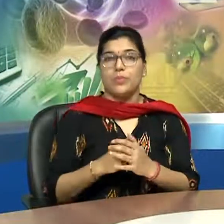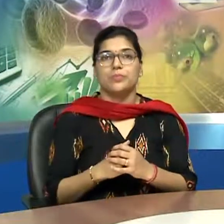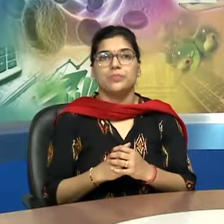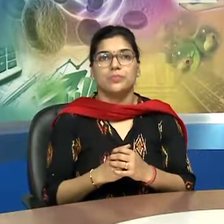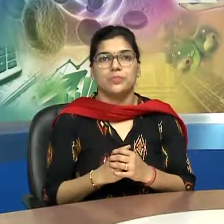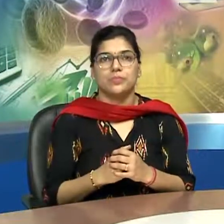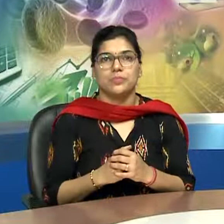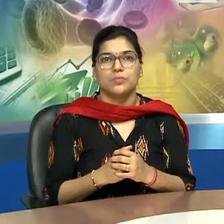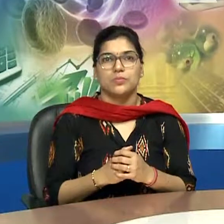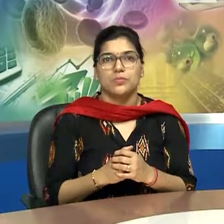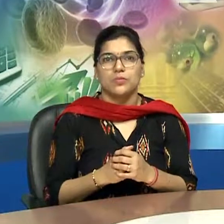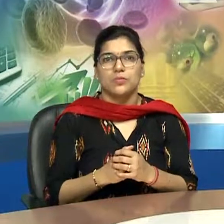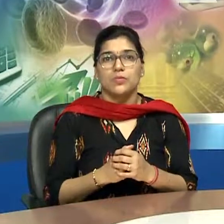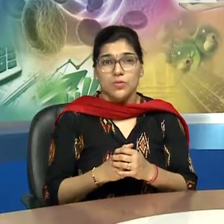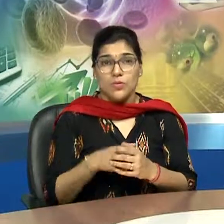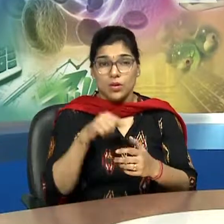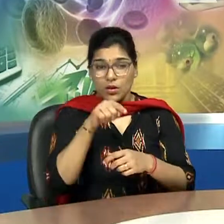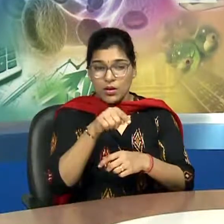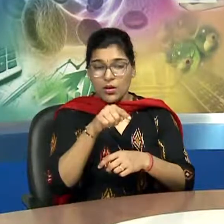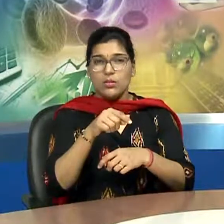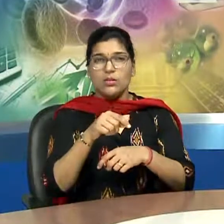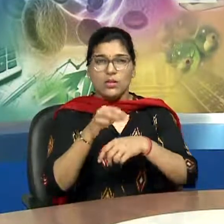This is the first point.